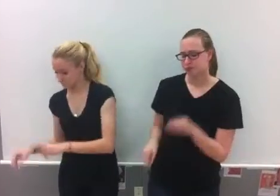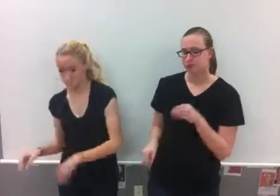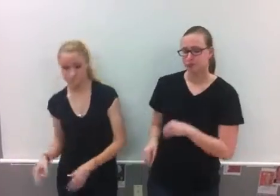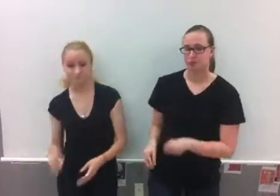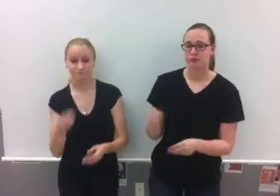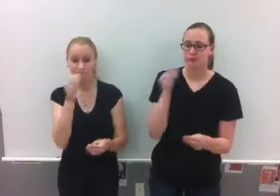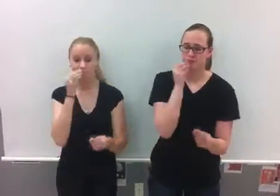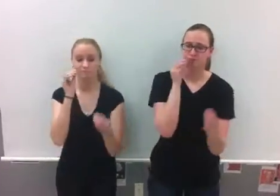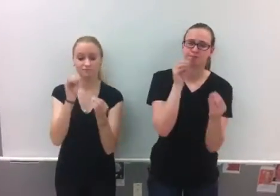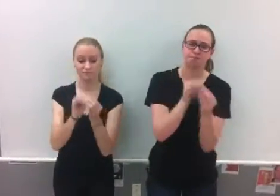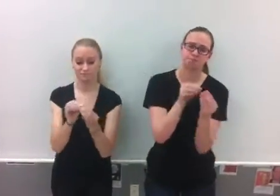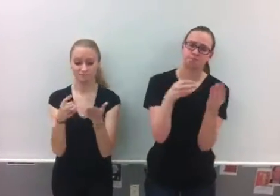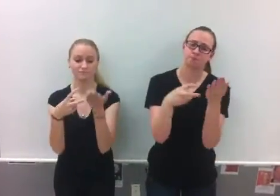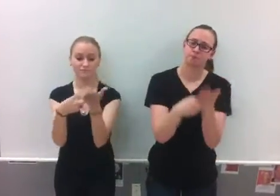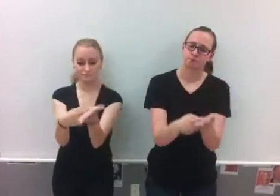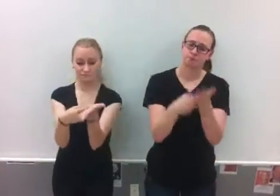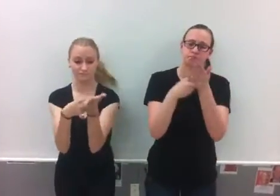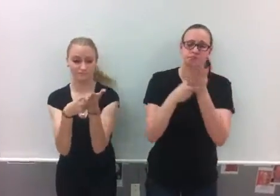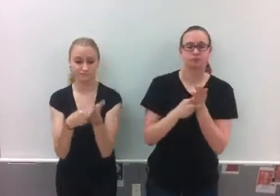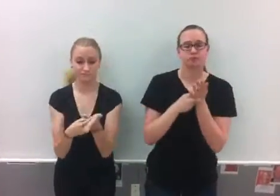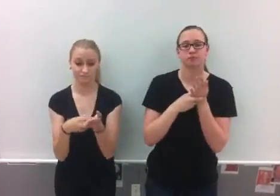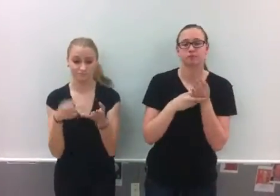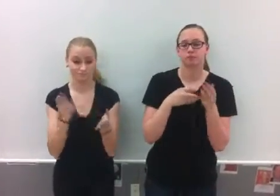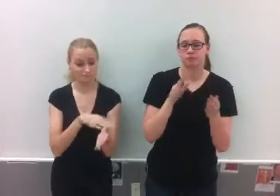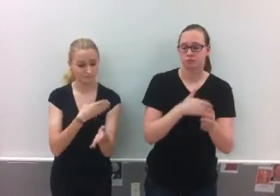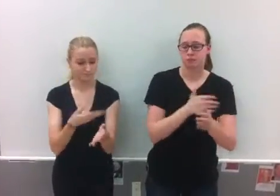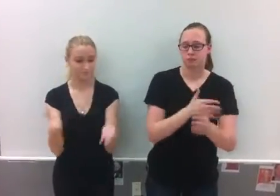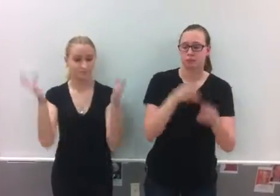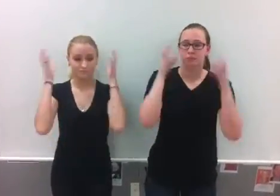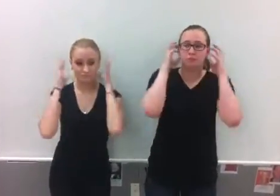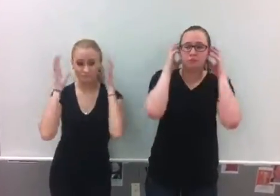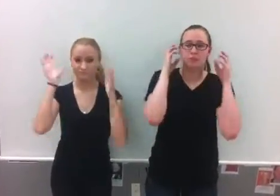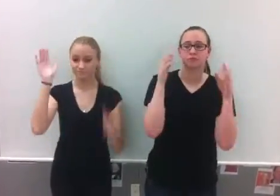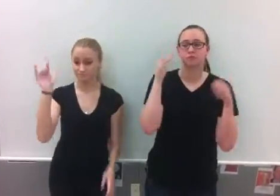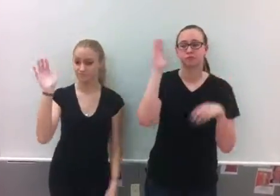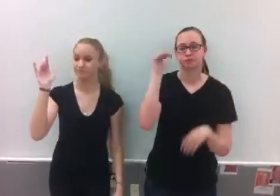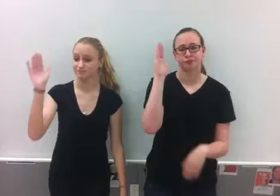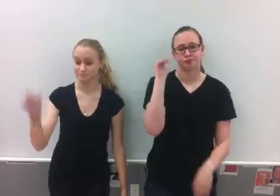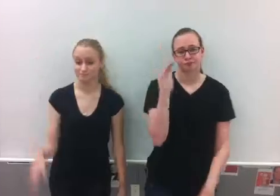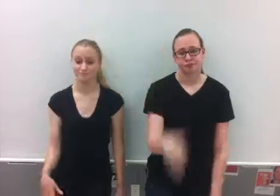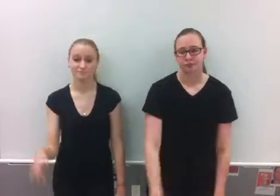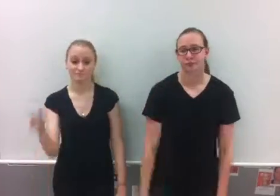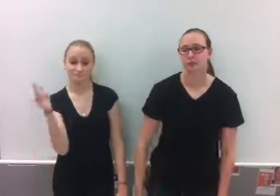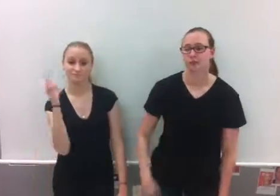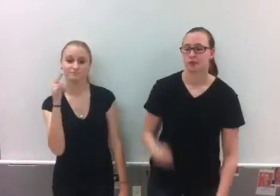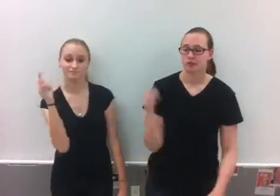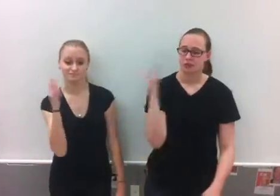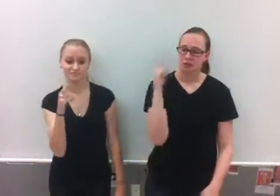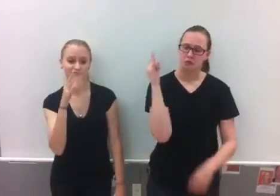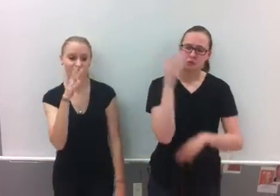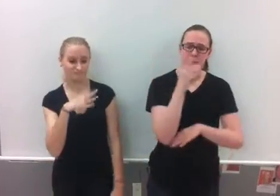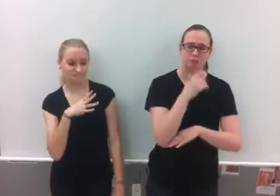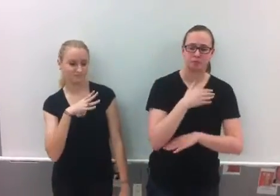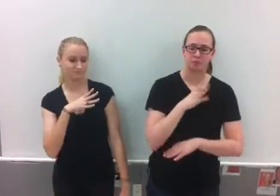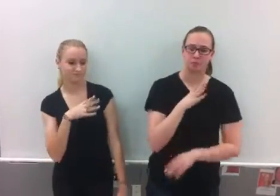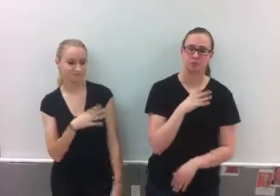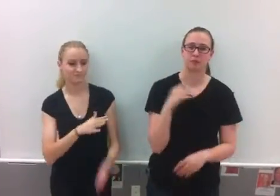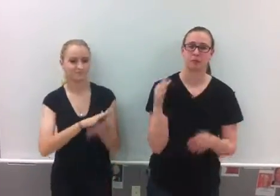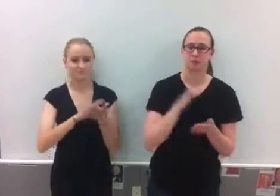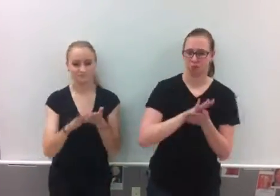all the way. She gave me a kiss and then she gave me my pee and I put my long man on the bed, I might as well kick it. First class, yo, this is bad, drinking